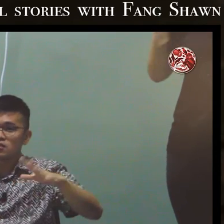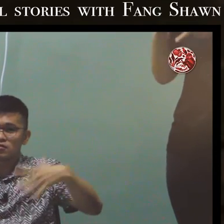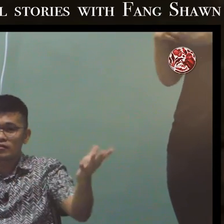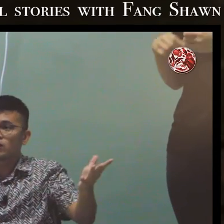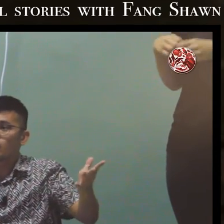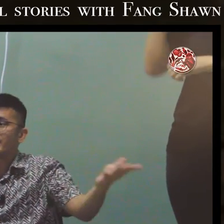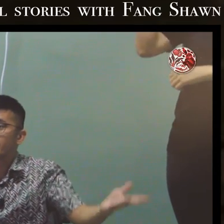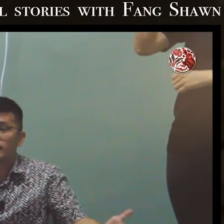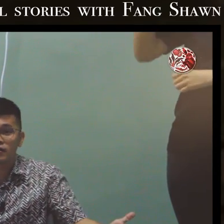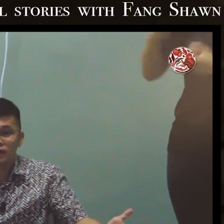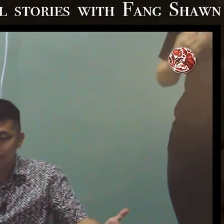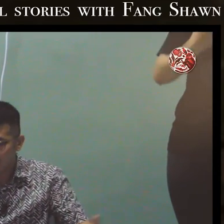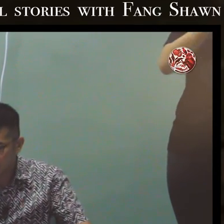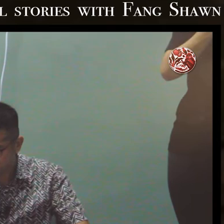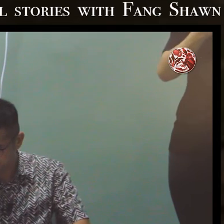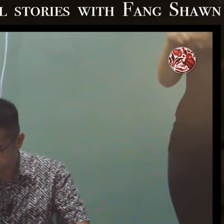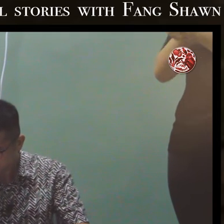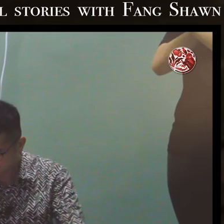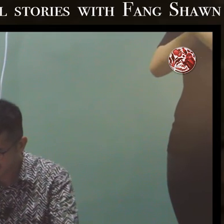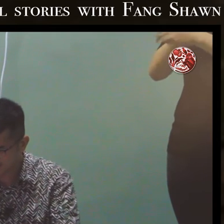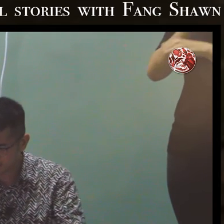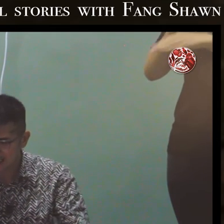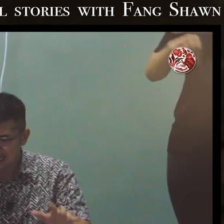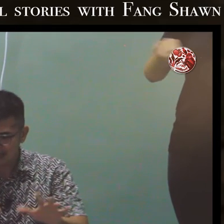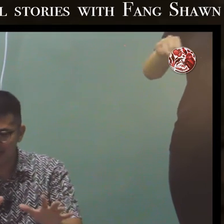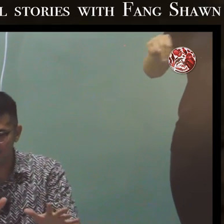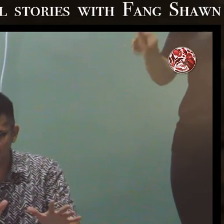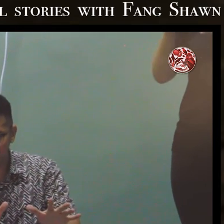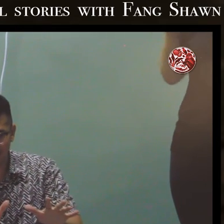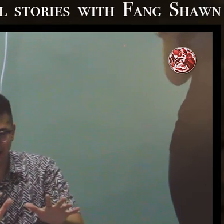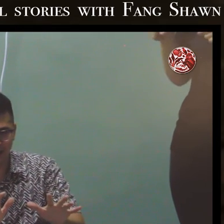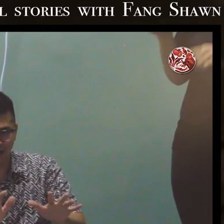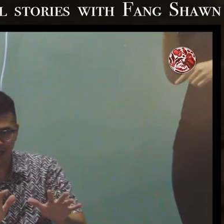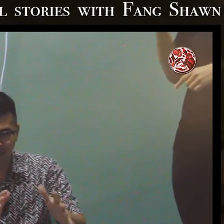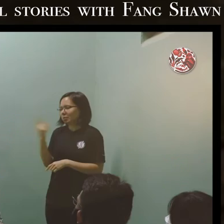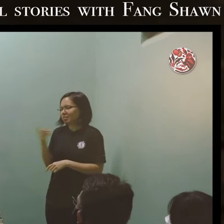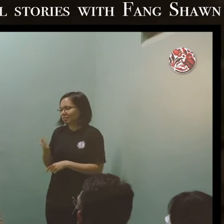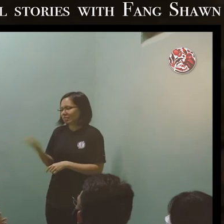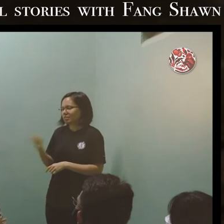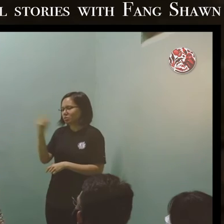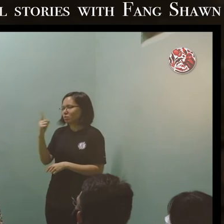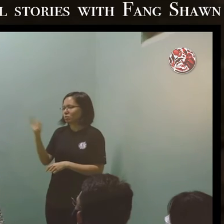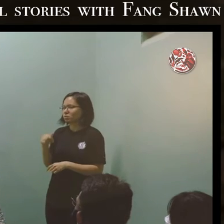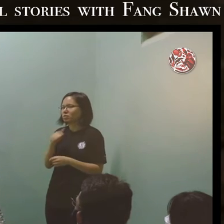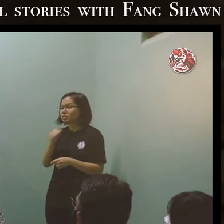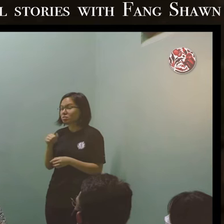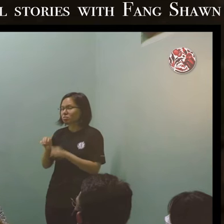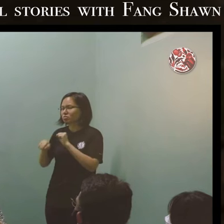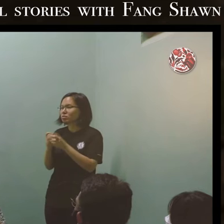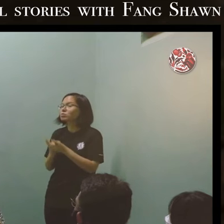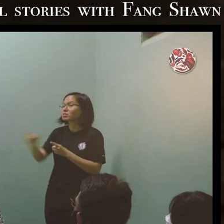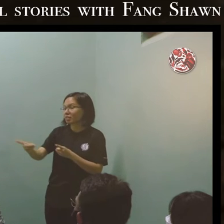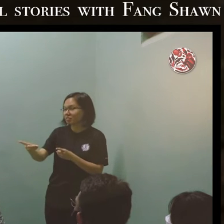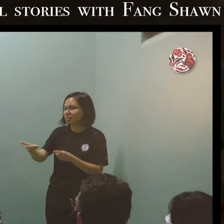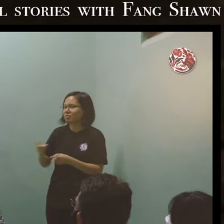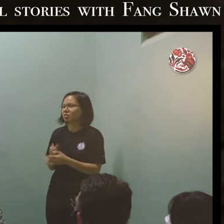just take one side, okay? And okay, I think I've painted animals in the past three stories as a very aggressive